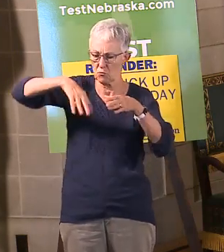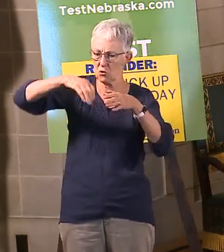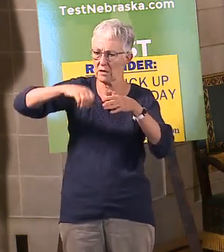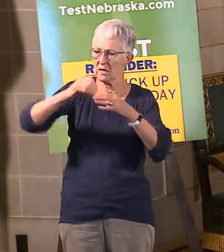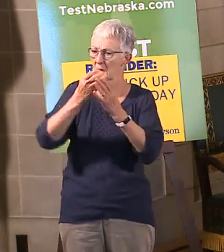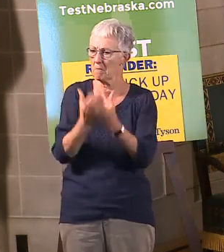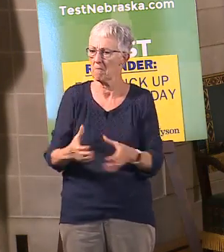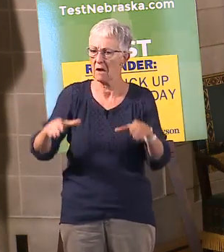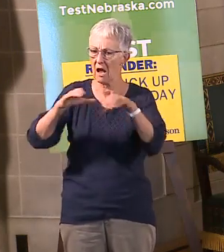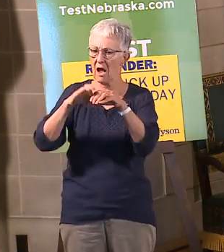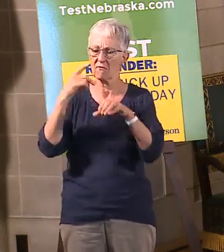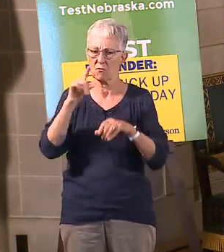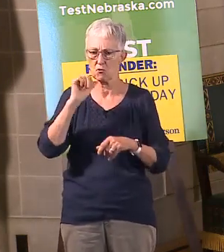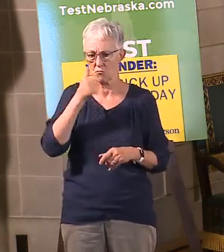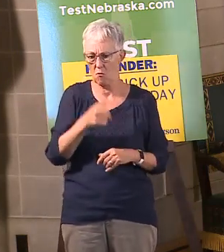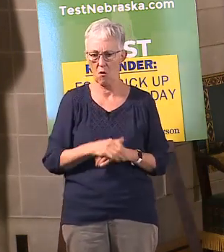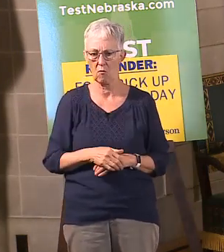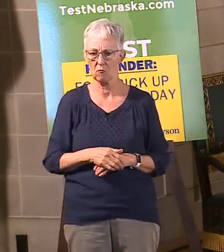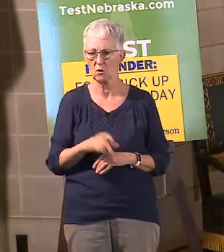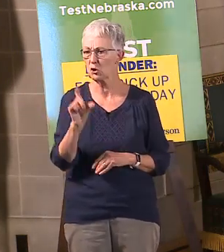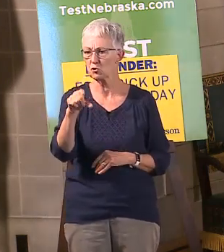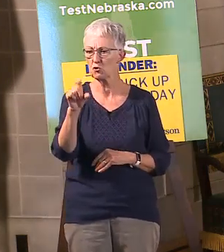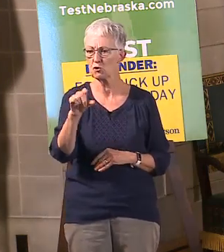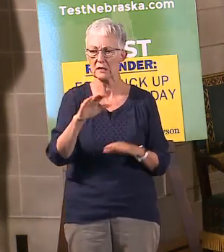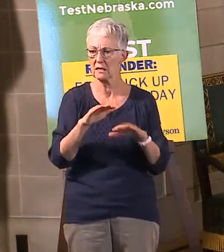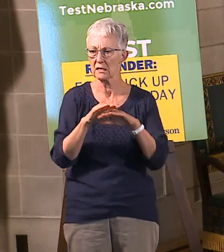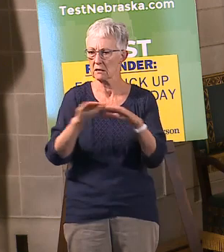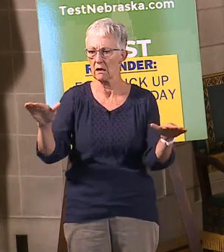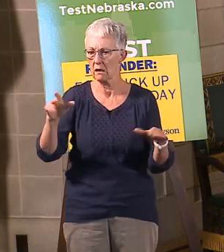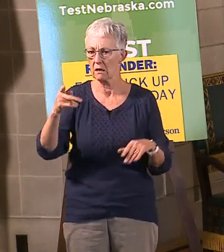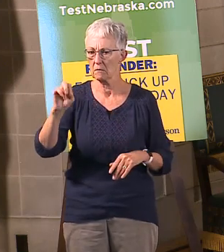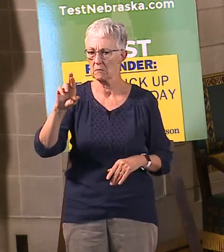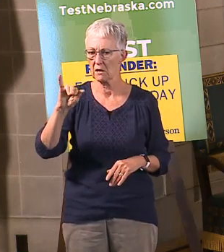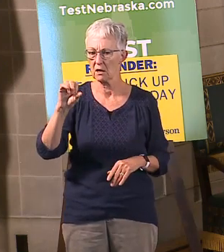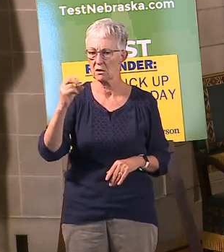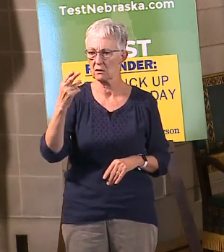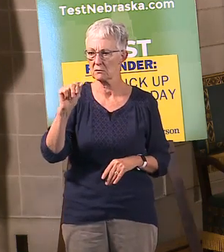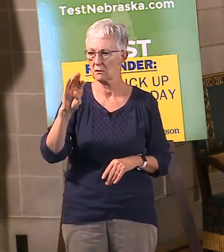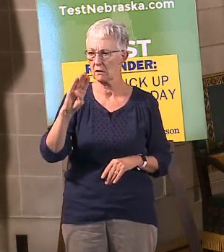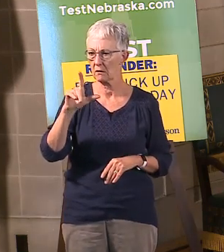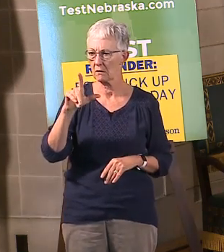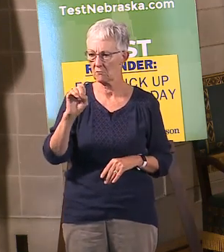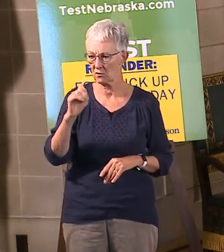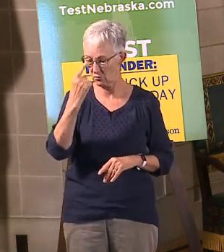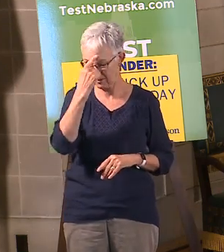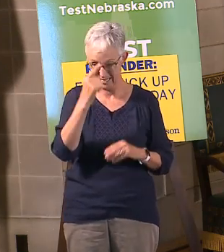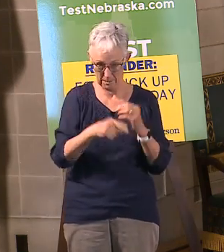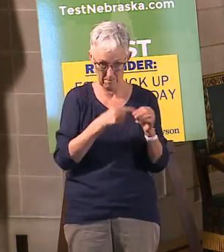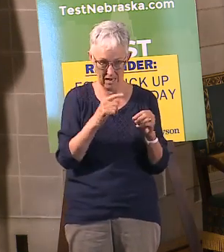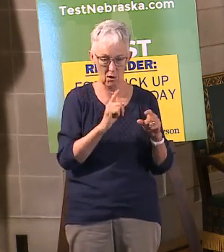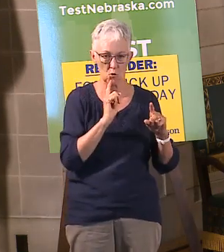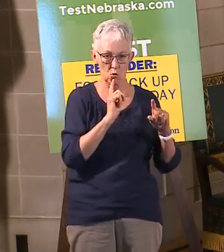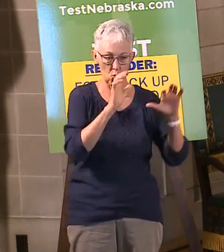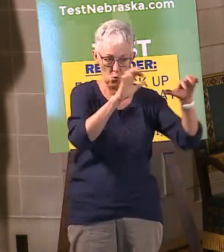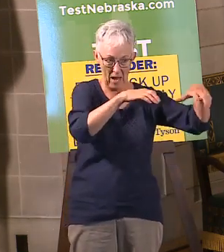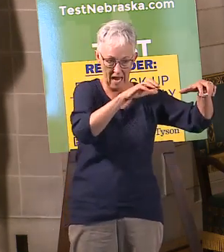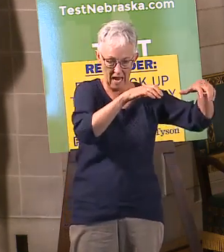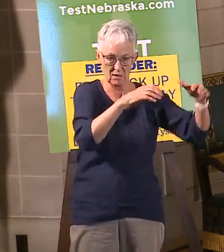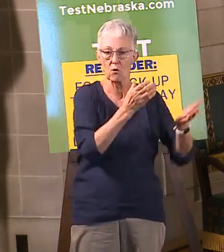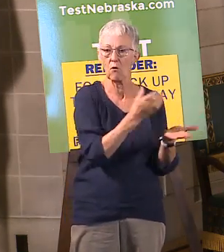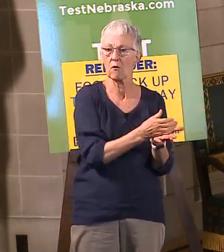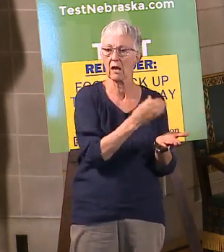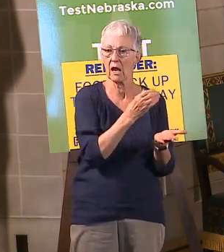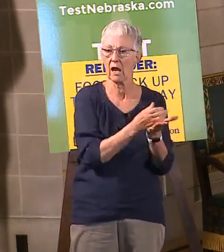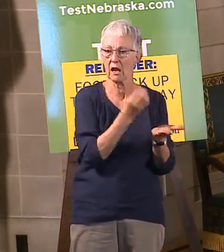the food items tomorrow are all non-perishable, and think about rain tomorrow as well. So if you would put canned food items out, if